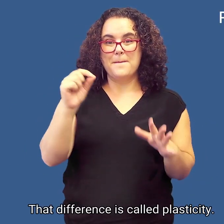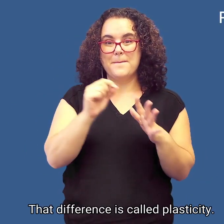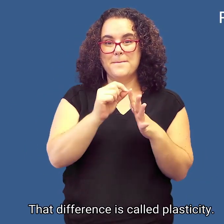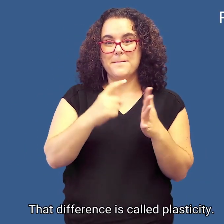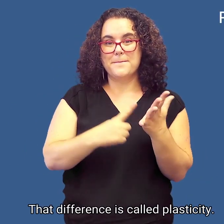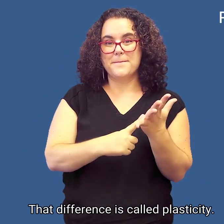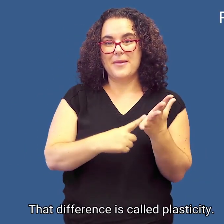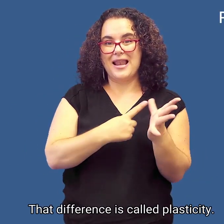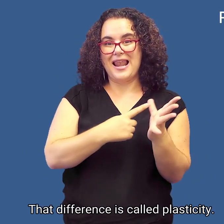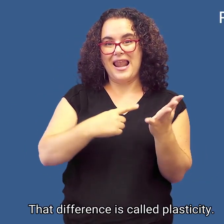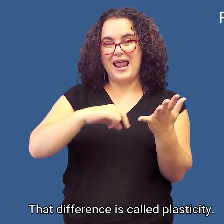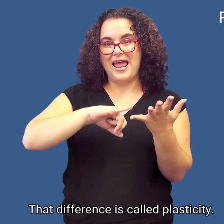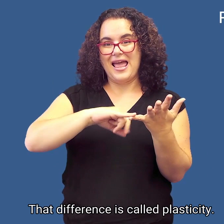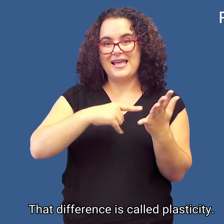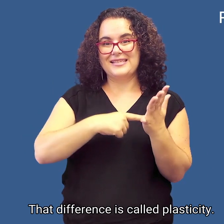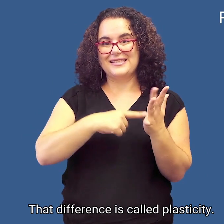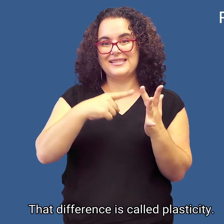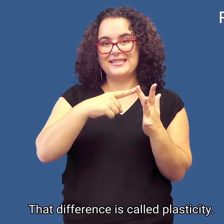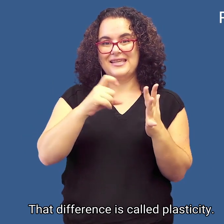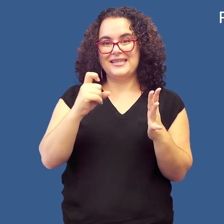That difference is called plasticity.